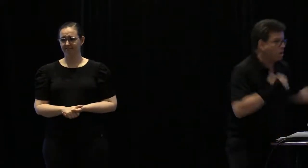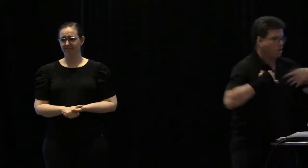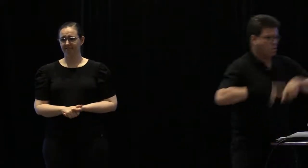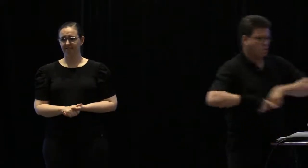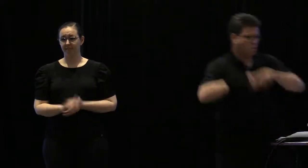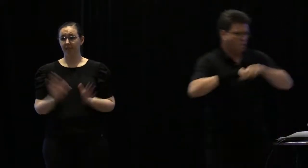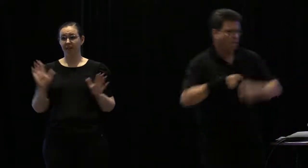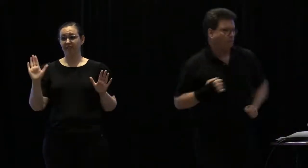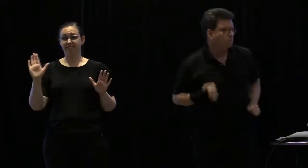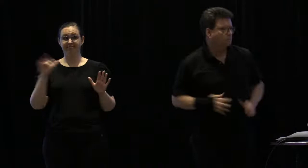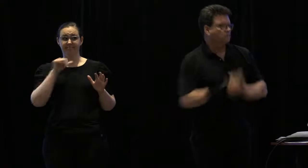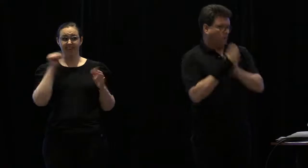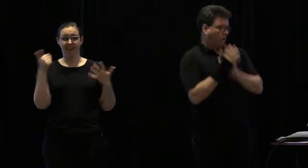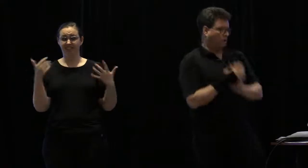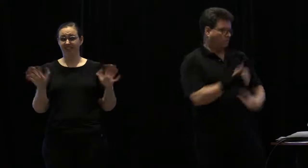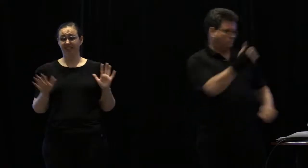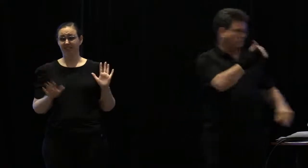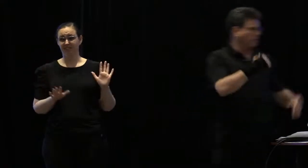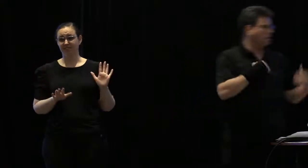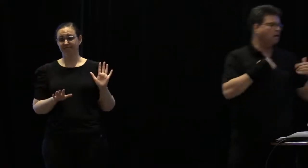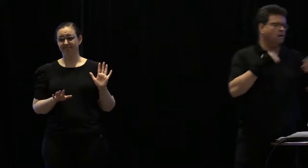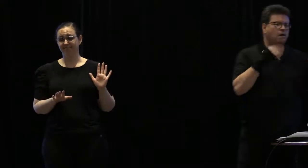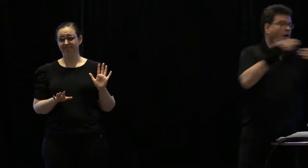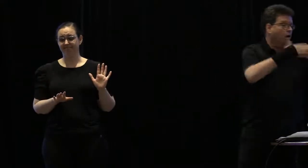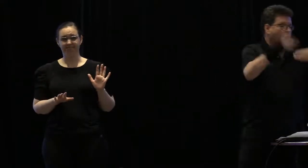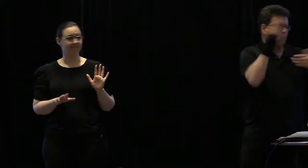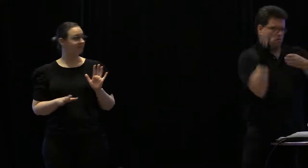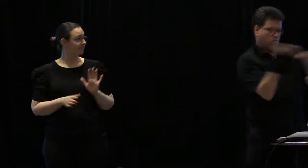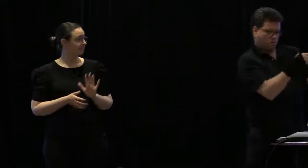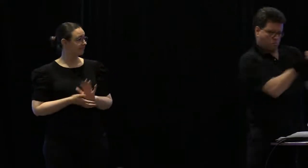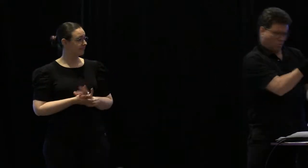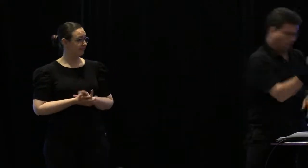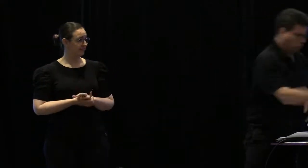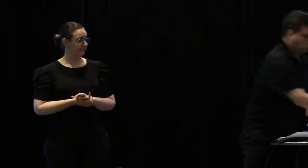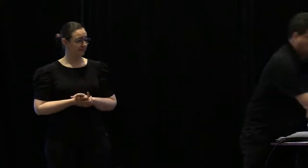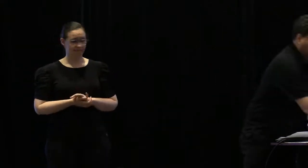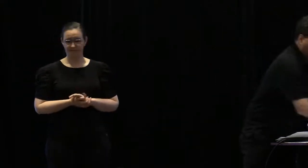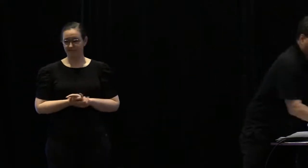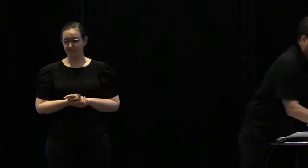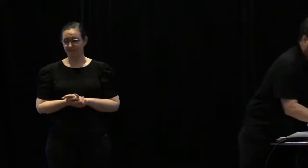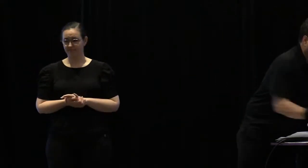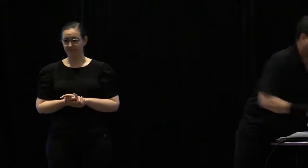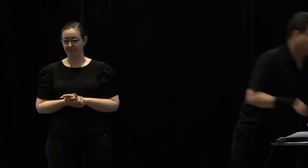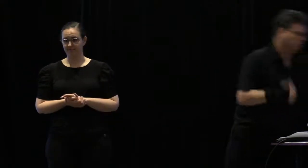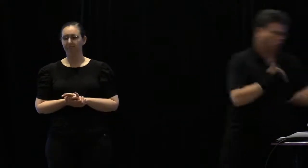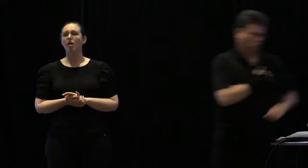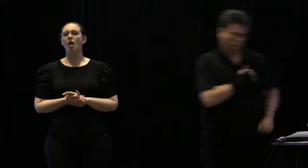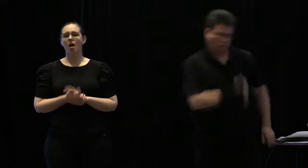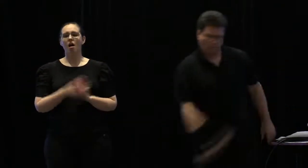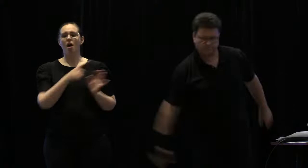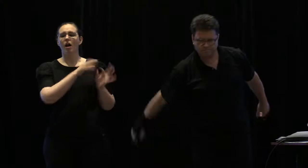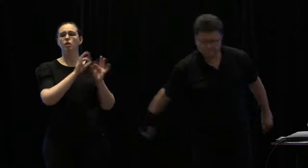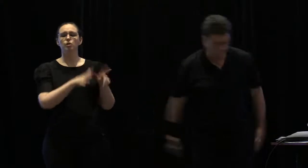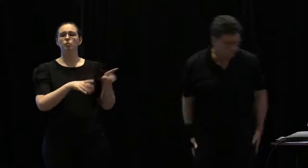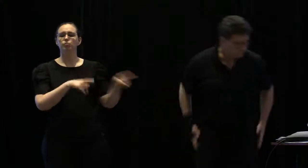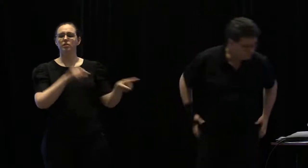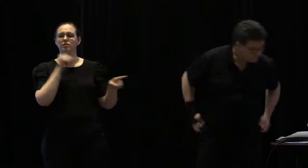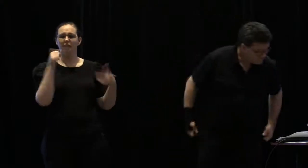of the deafblind interpreters are saying, "Pardon me, we didn't quite finish, so we just missed the beginning of your next comment. Pardon me."